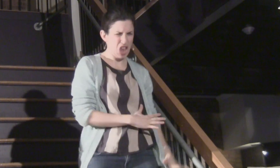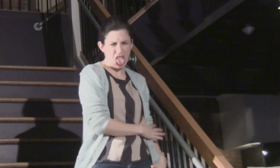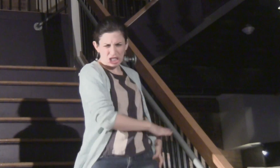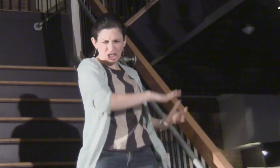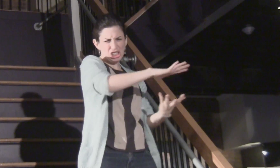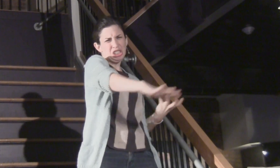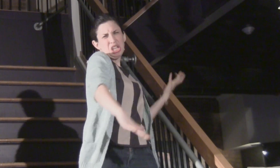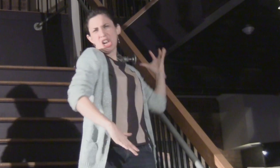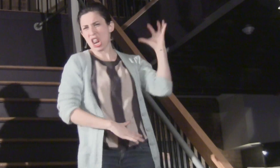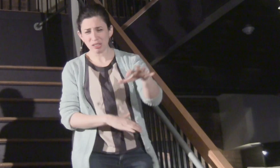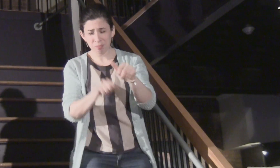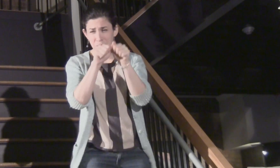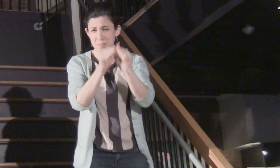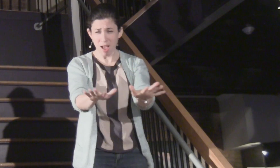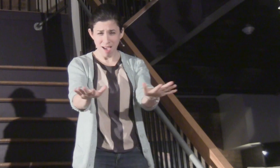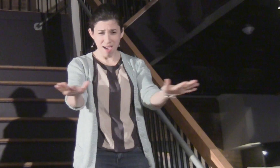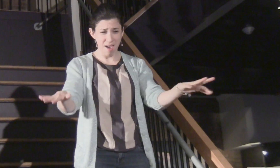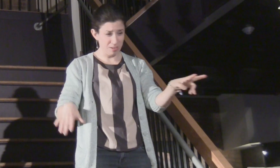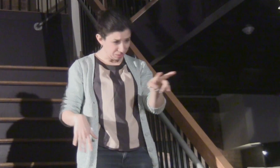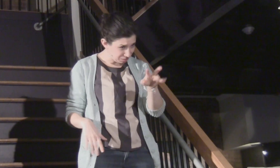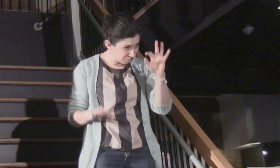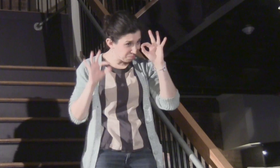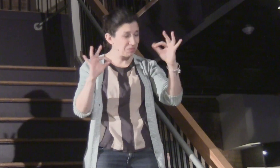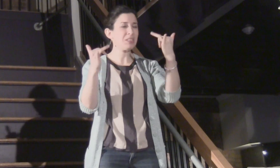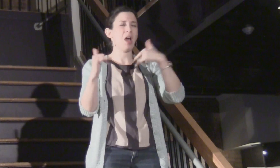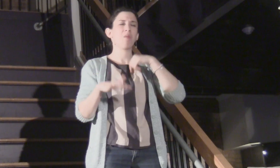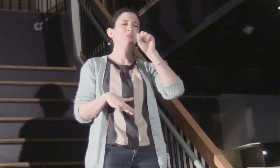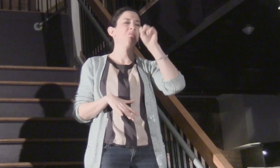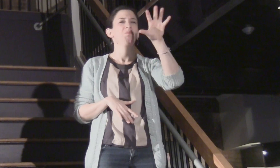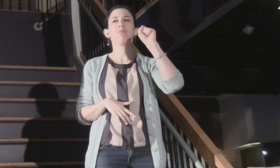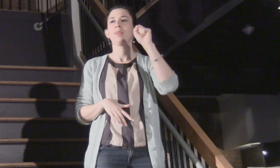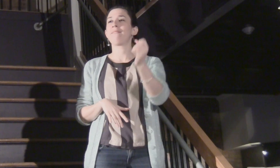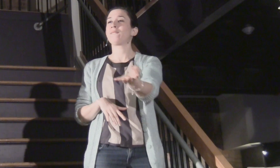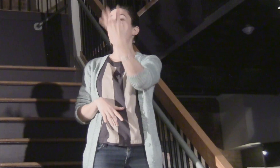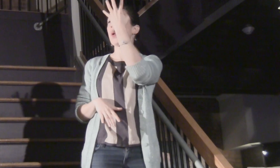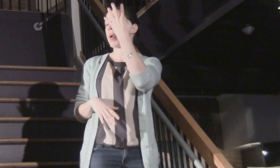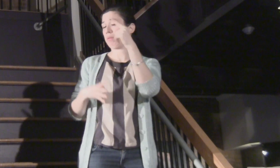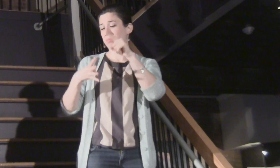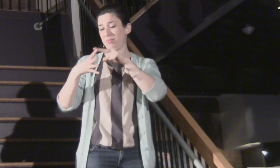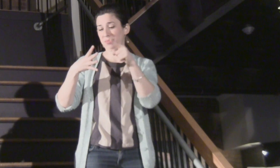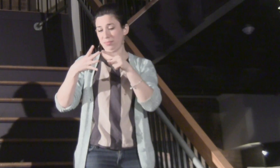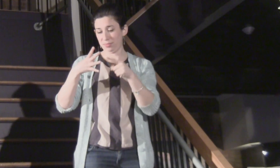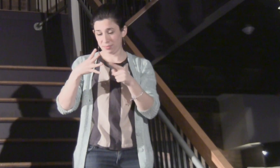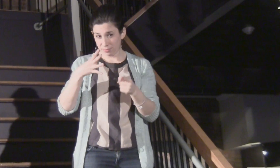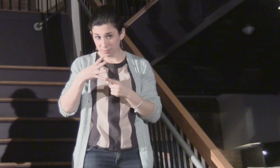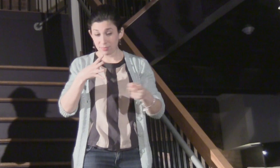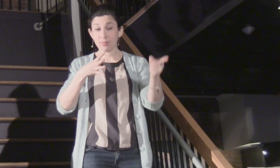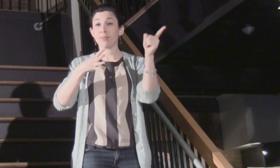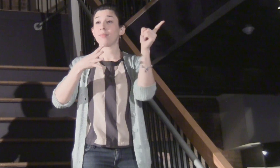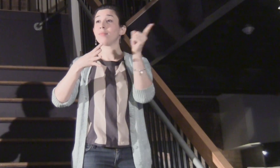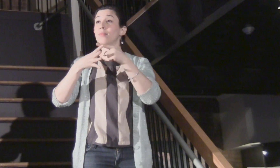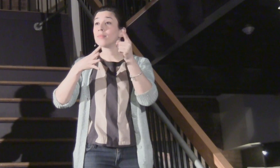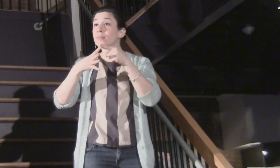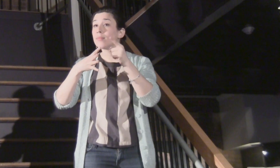have gold. And the goblin says, oh, I got plenty of gold. He says, okay, we can play. There's 4 sides to the